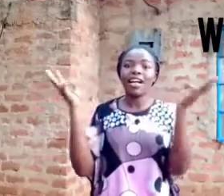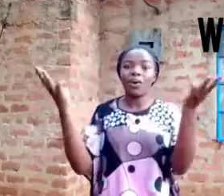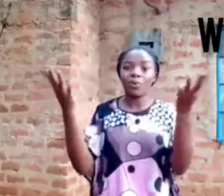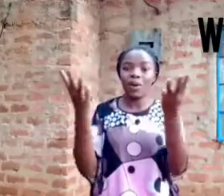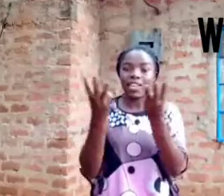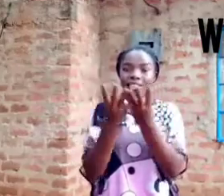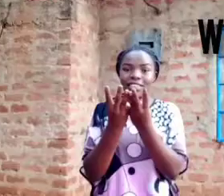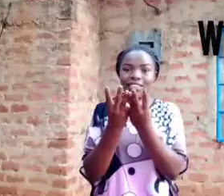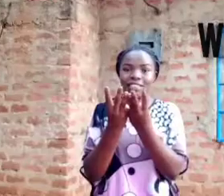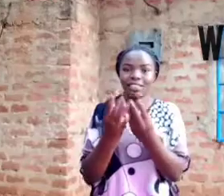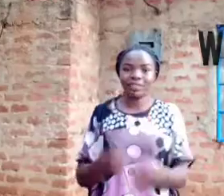World.